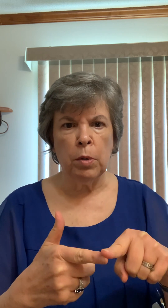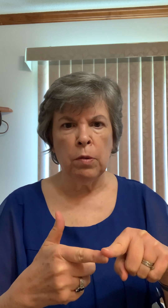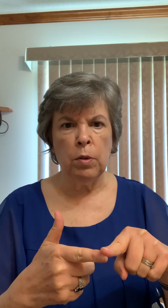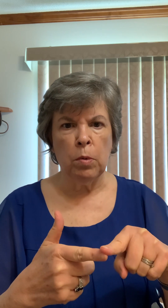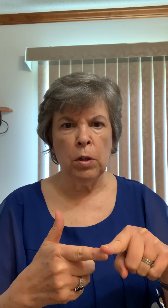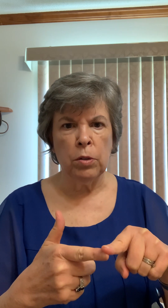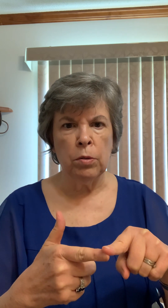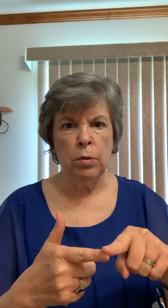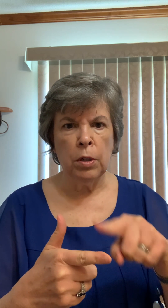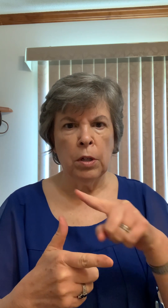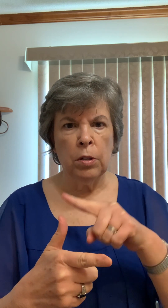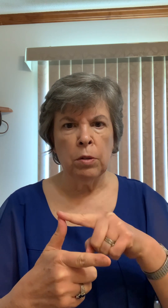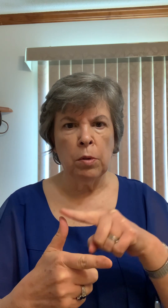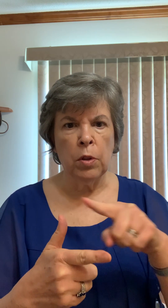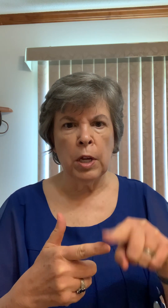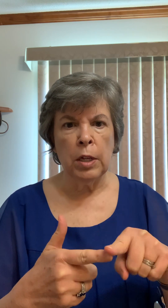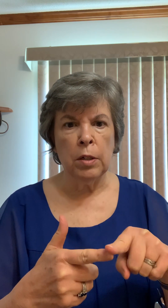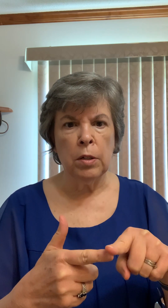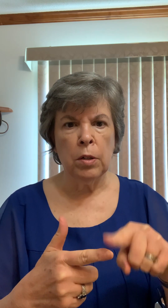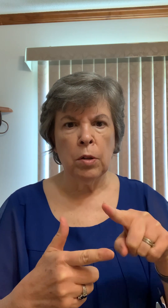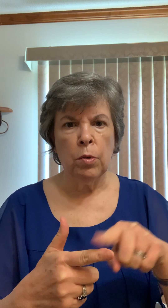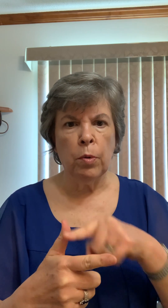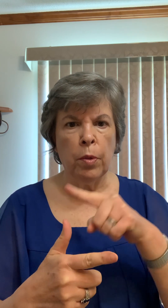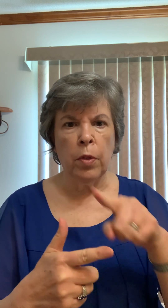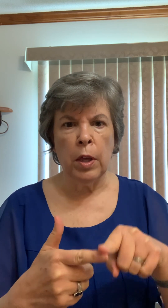if you want to. So then or then.